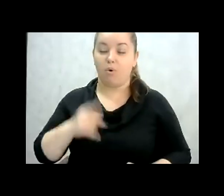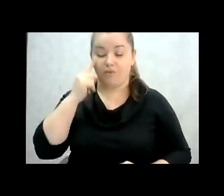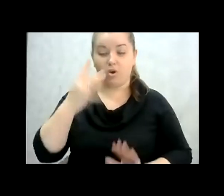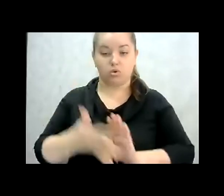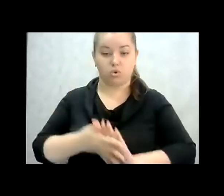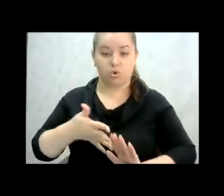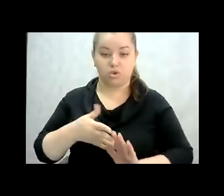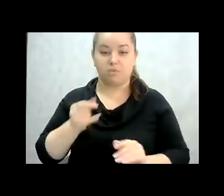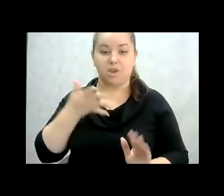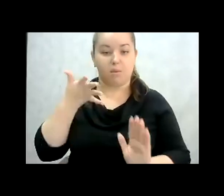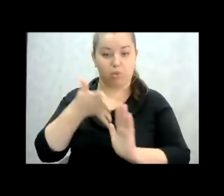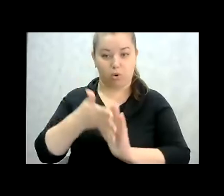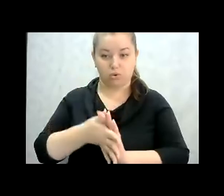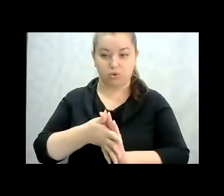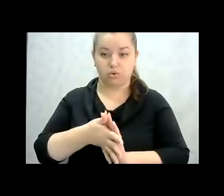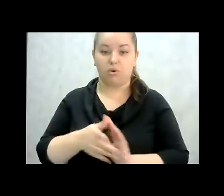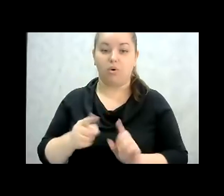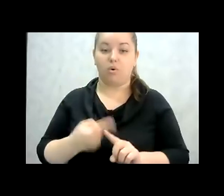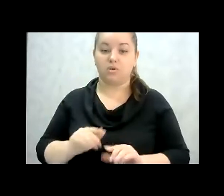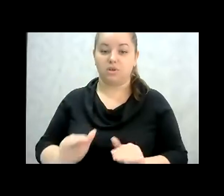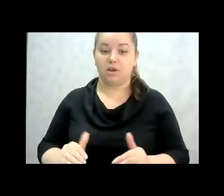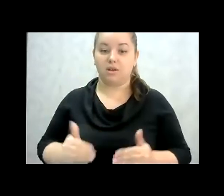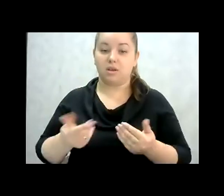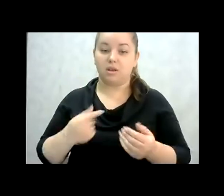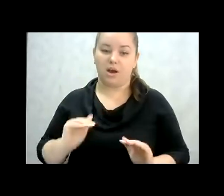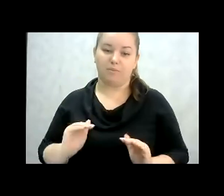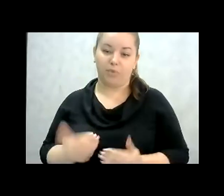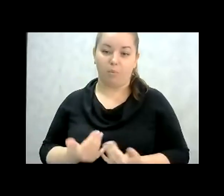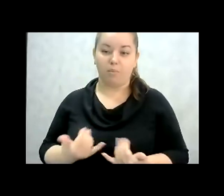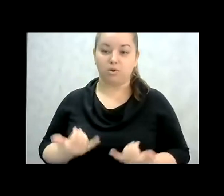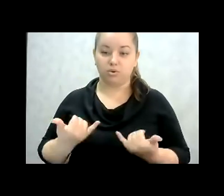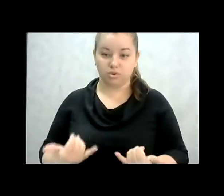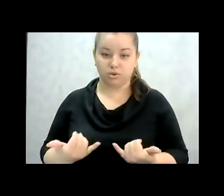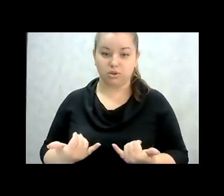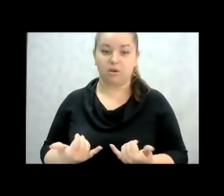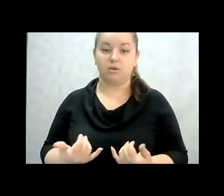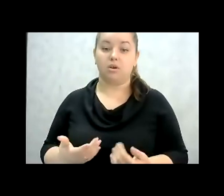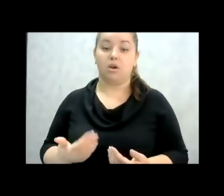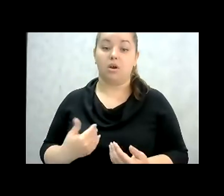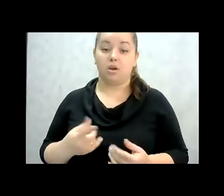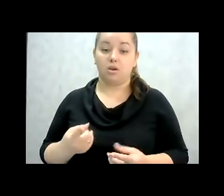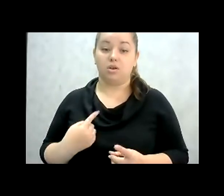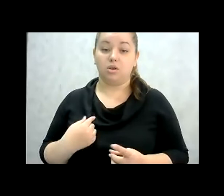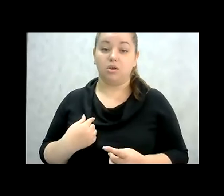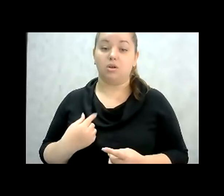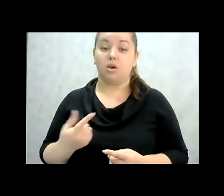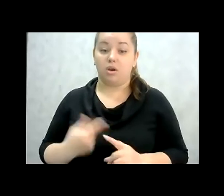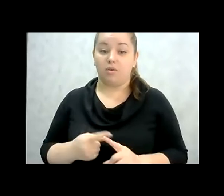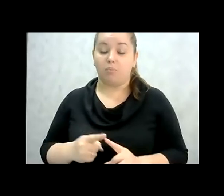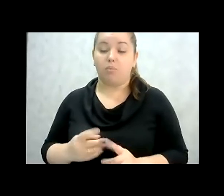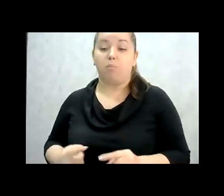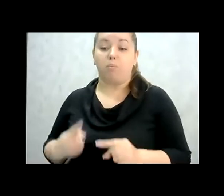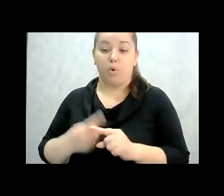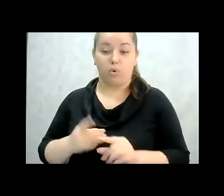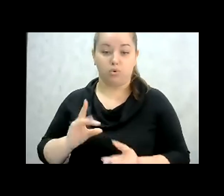also like to mention 3 additional recommendations or points in addition to the 3 priority recommendations I